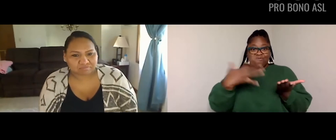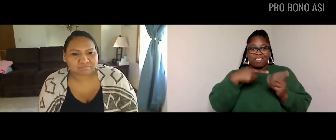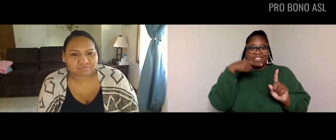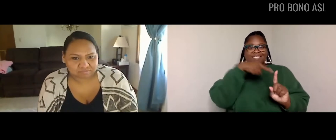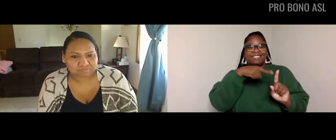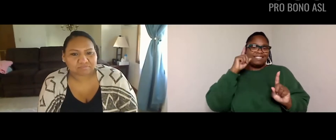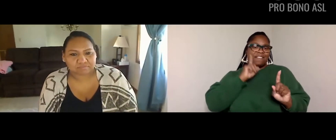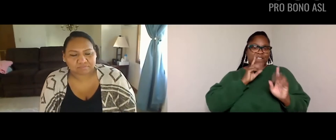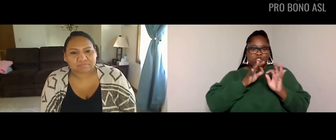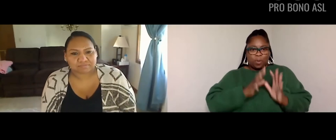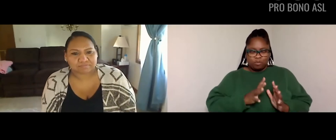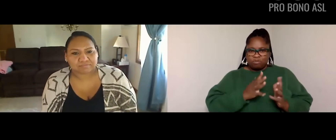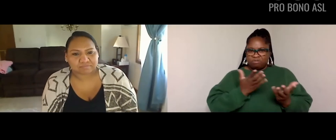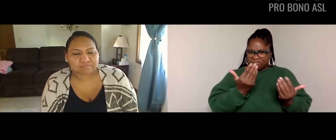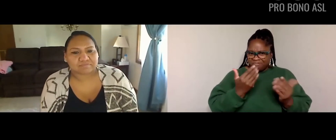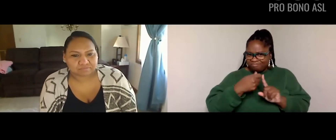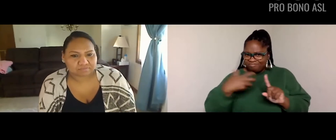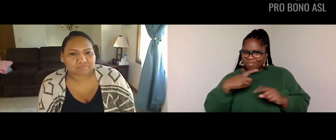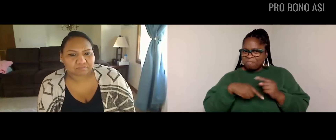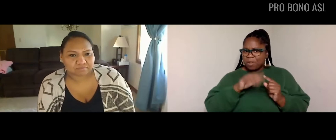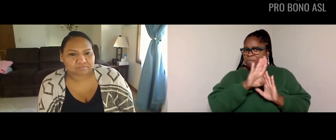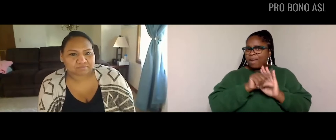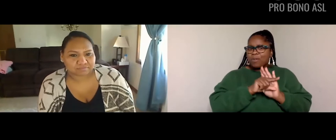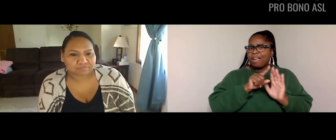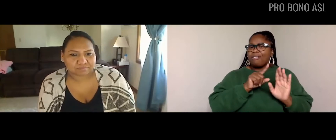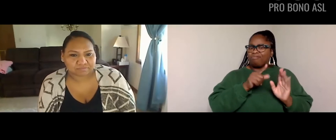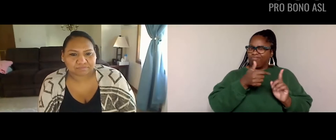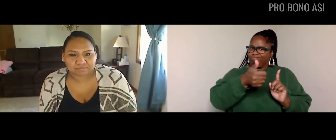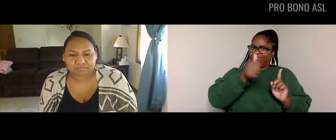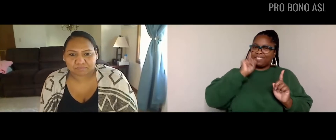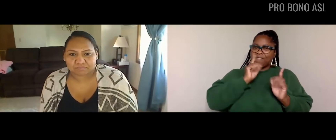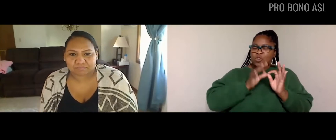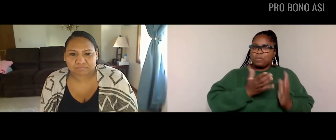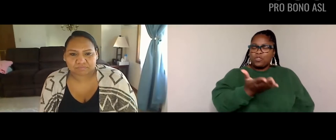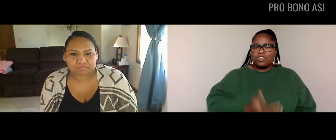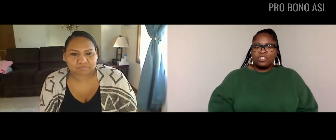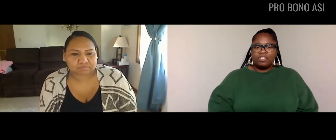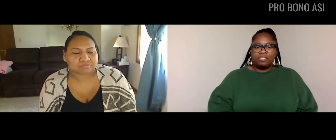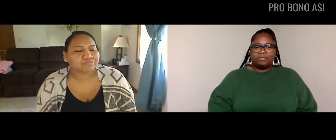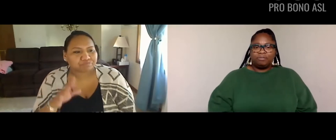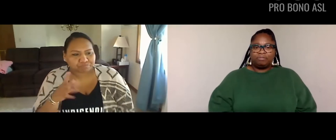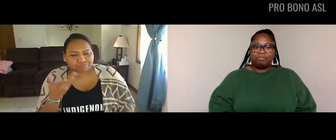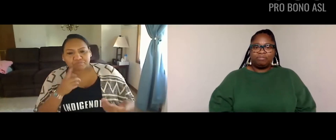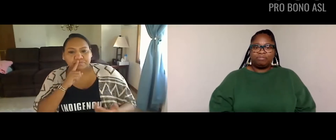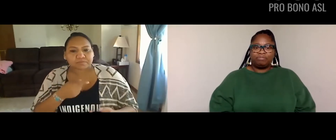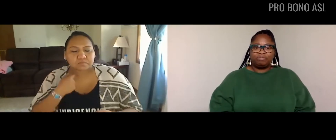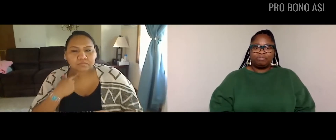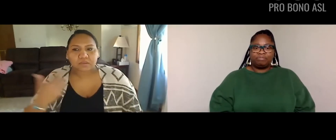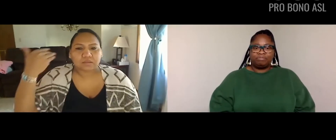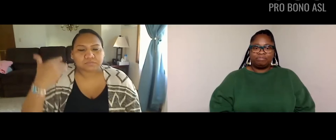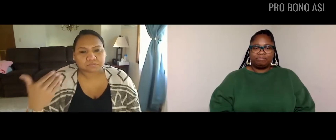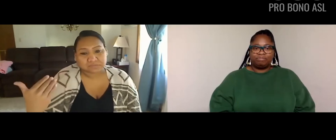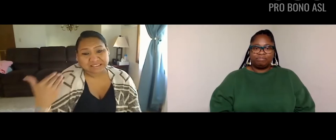deaf. Okay, so this week we're discussing deaf interpreters. Can you kind of expand a little bit about your background as a deaf